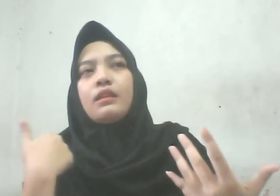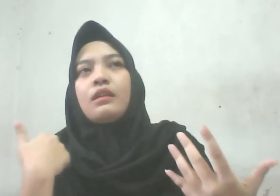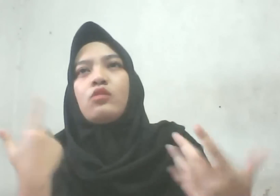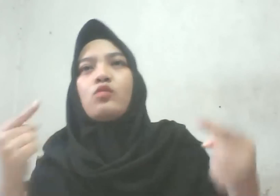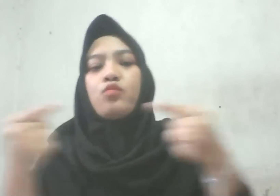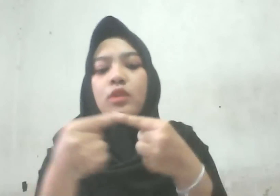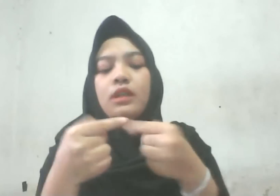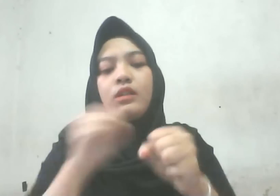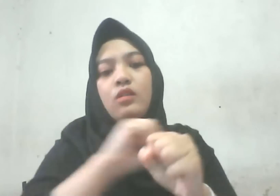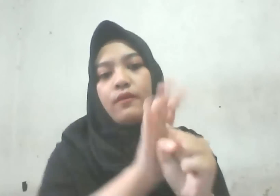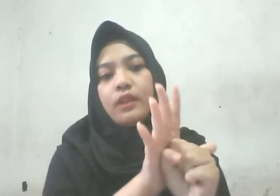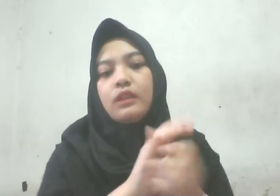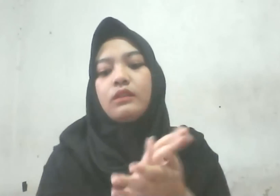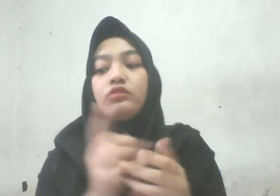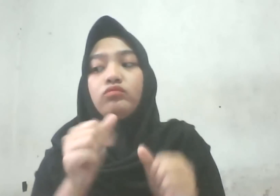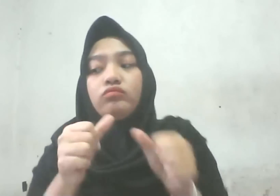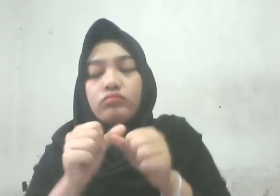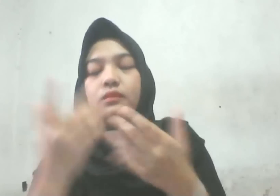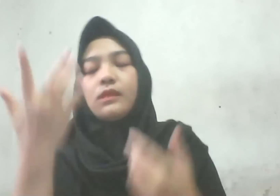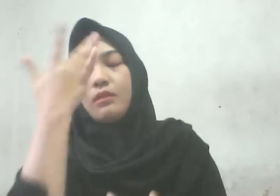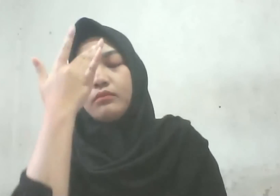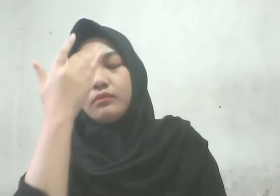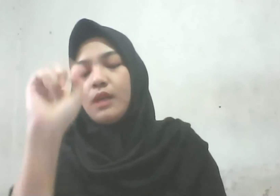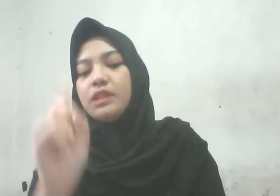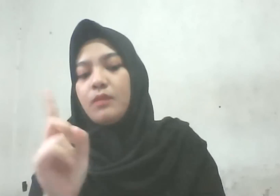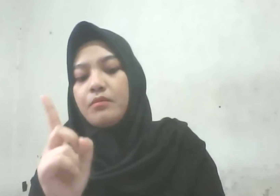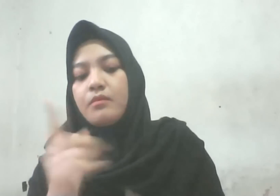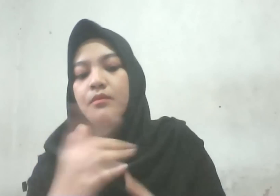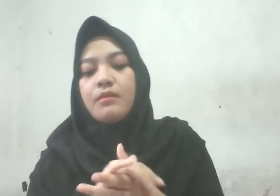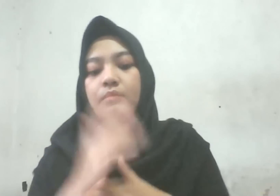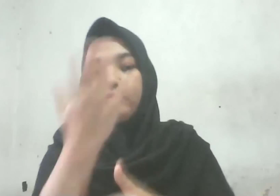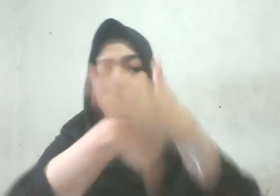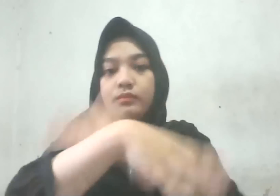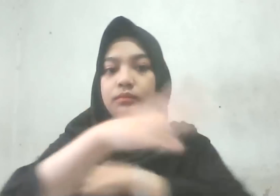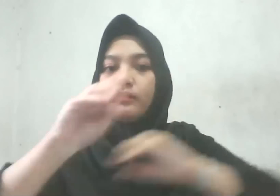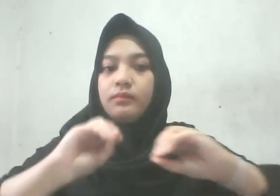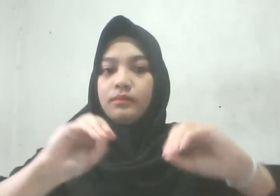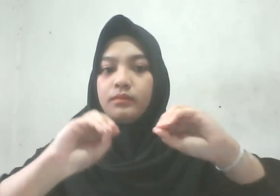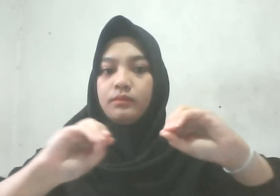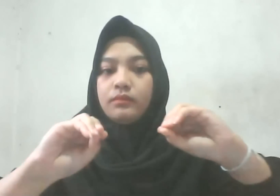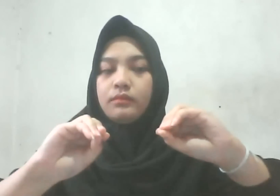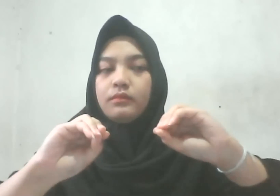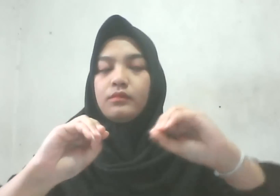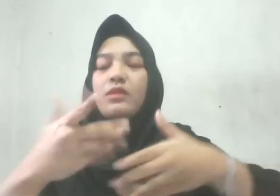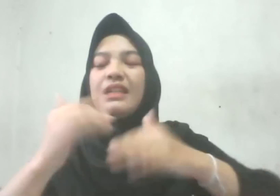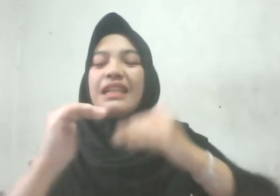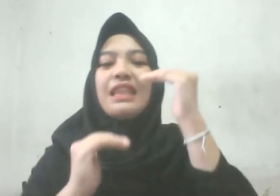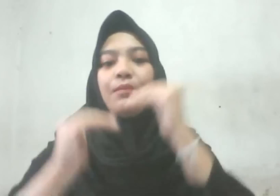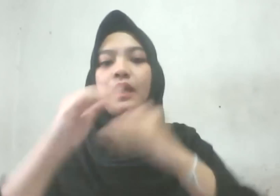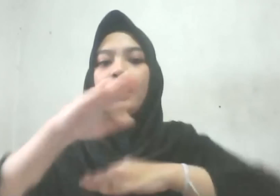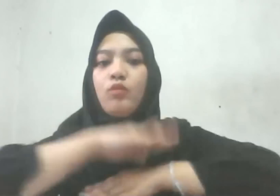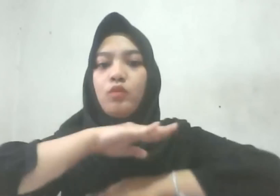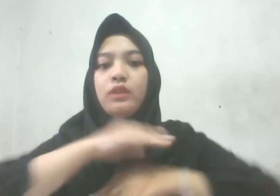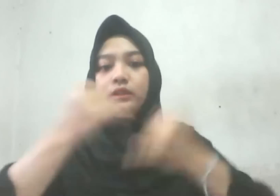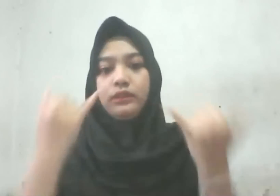and why disability studies has never been needed more than now.